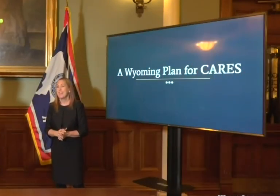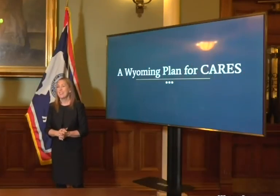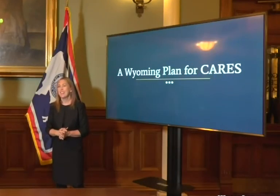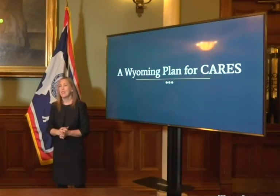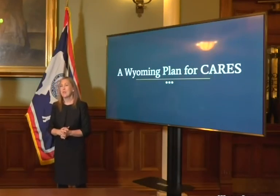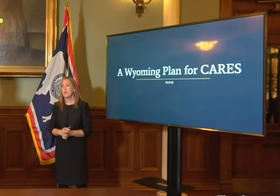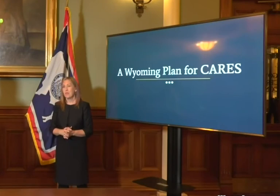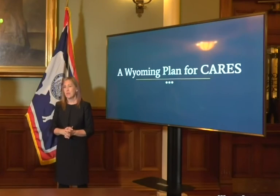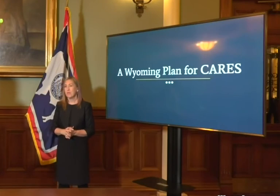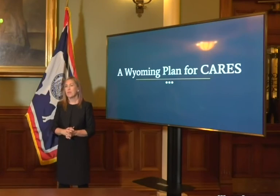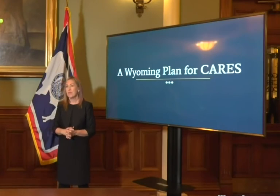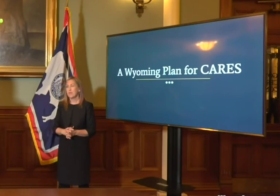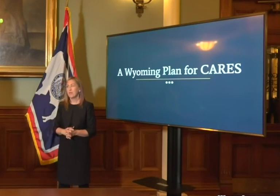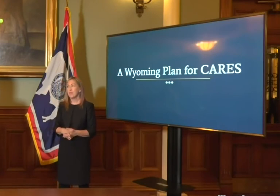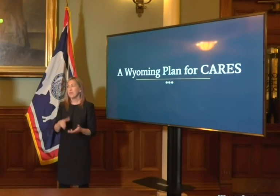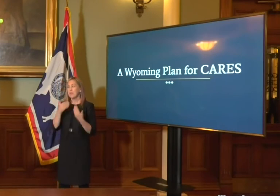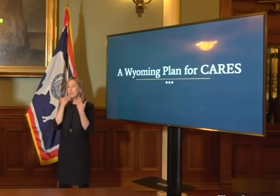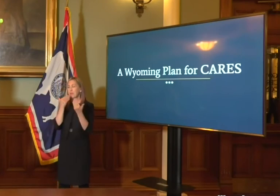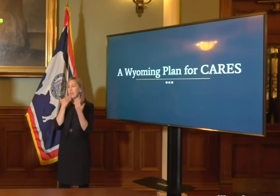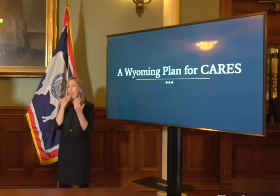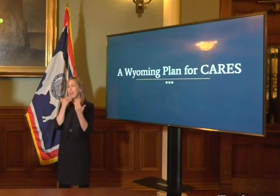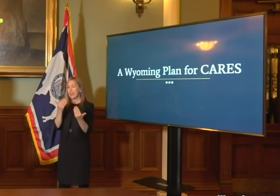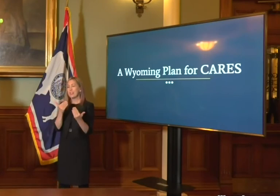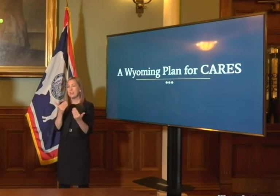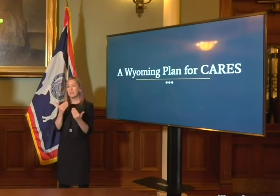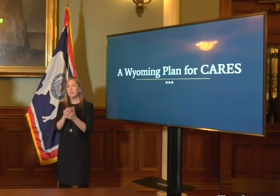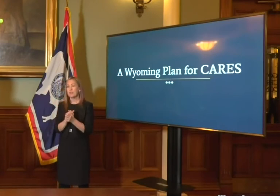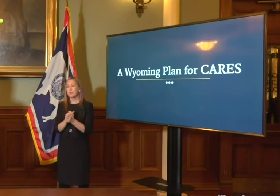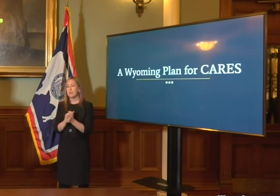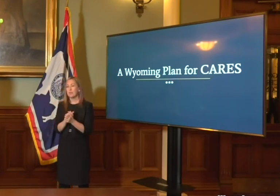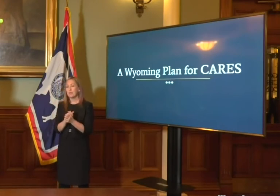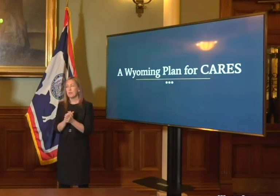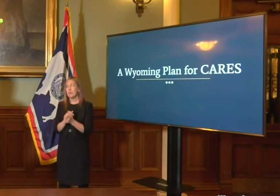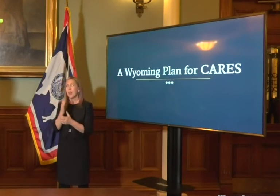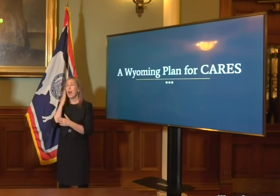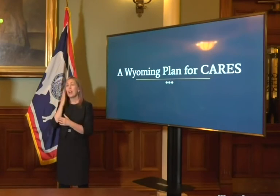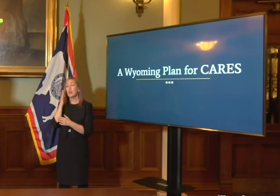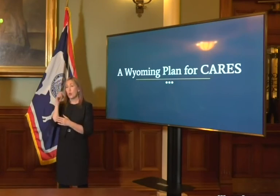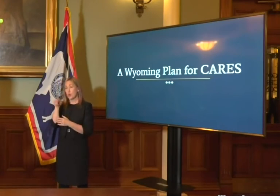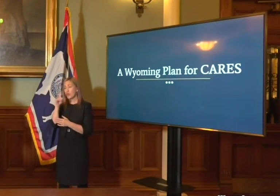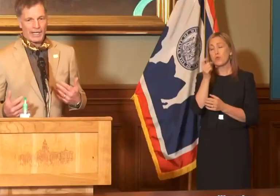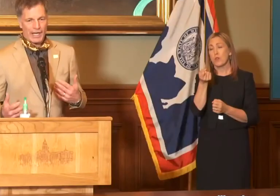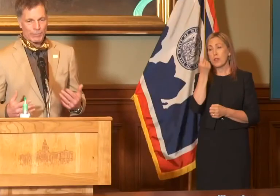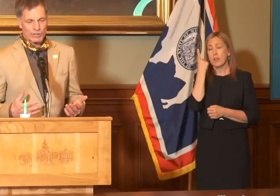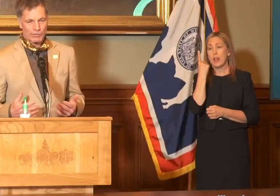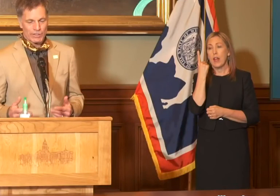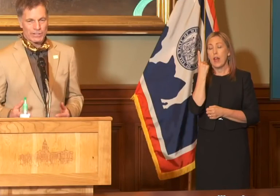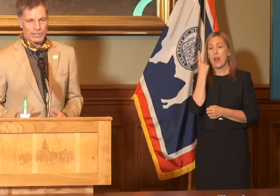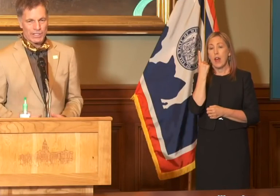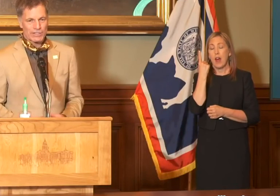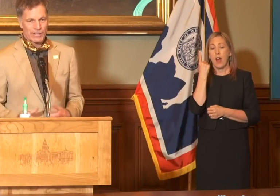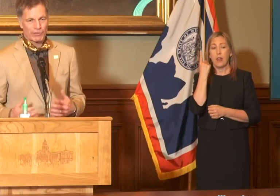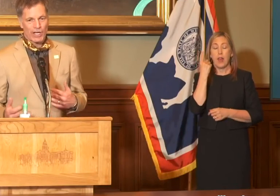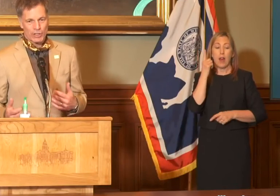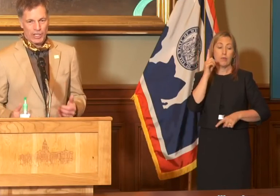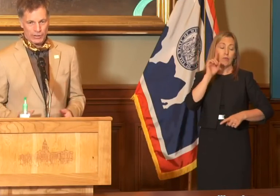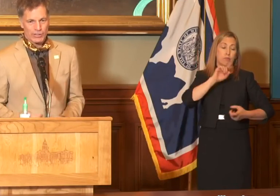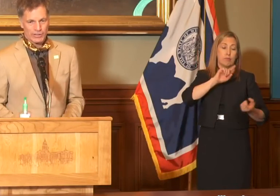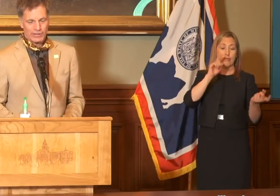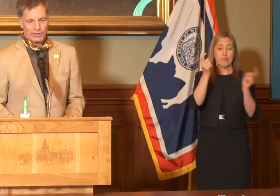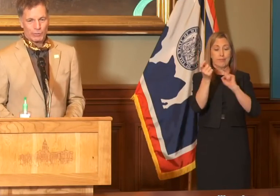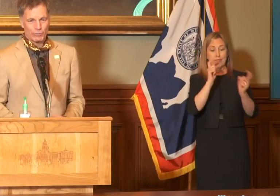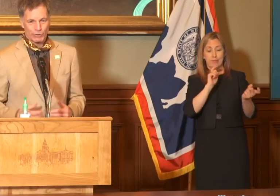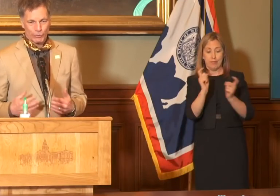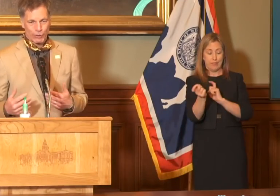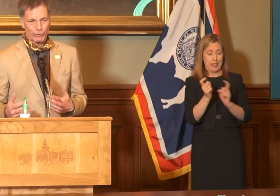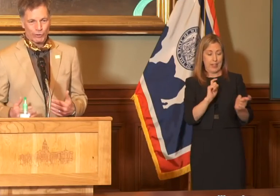Yeah, thanks, Jim. And yeah, I know you understand this and many others do. The dynamics of this disease have not